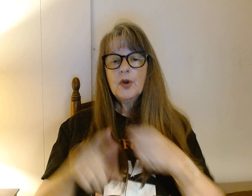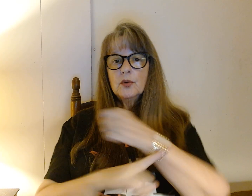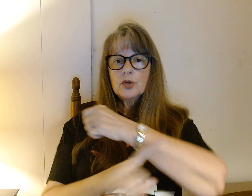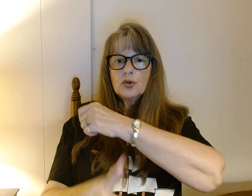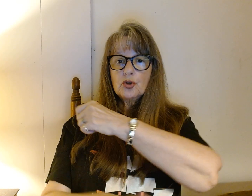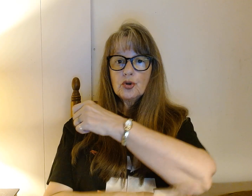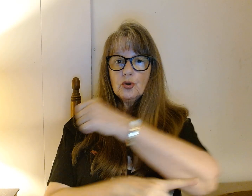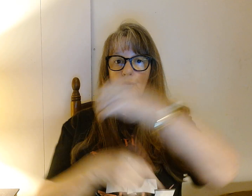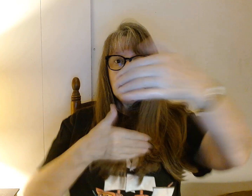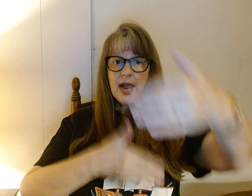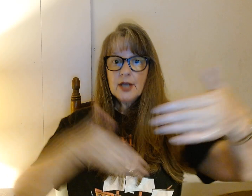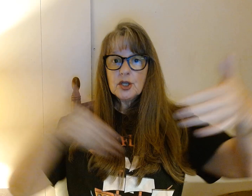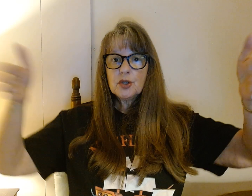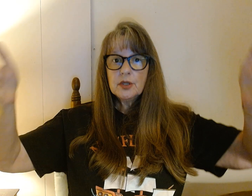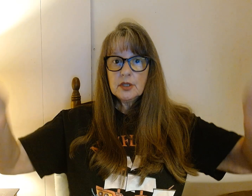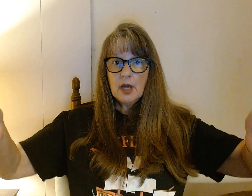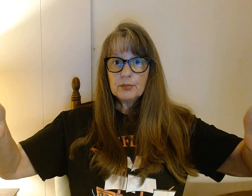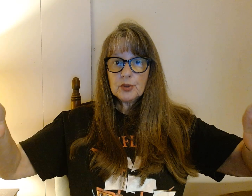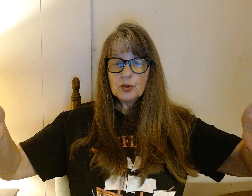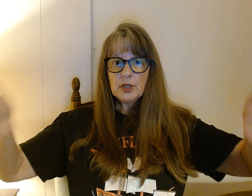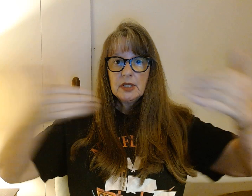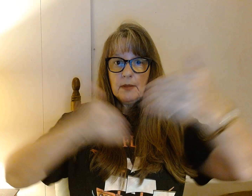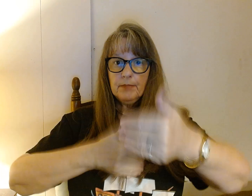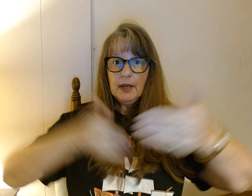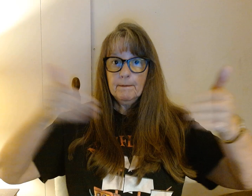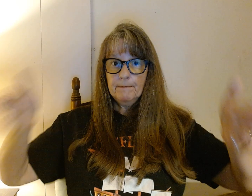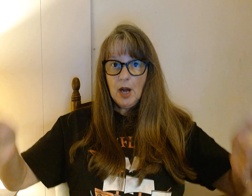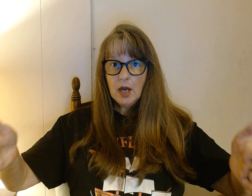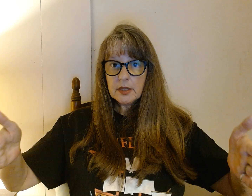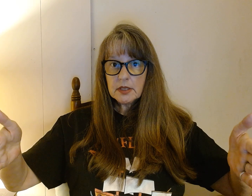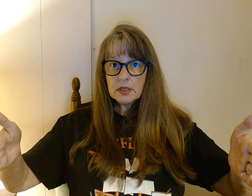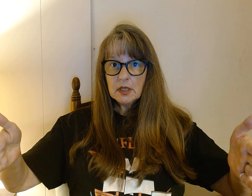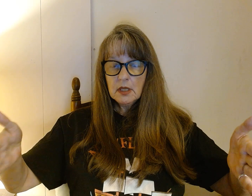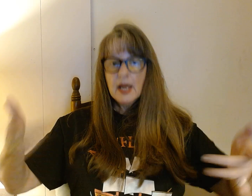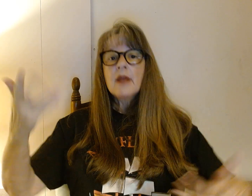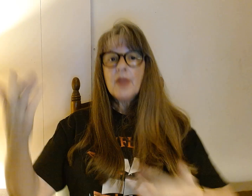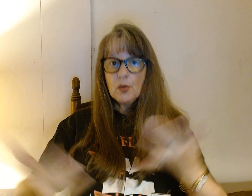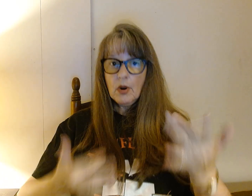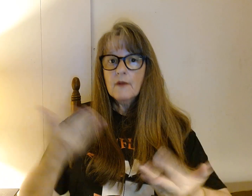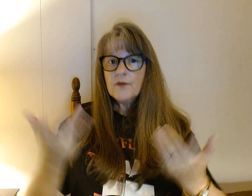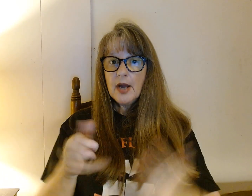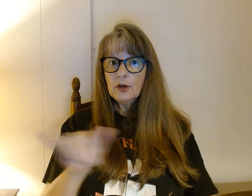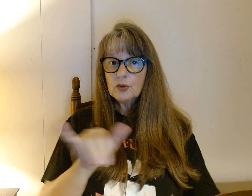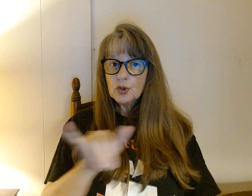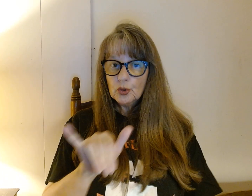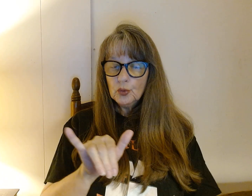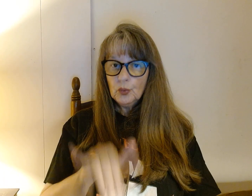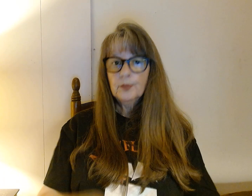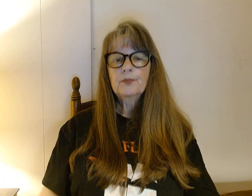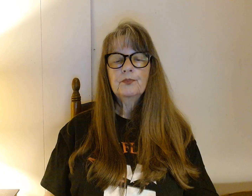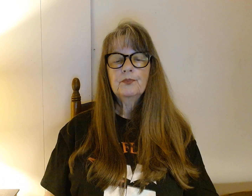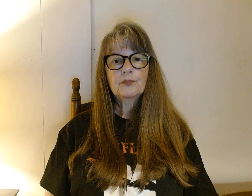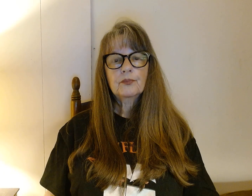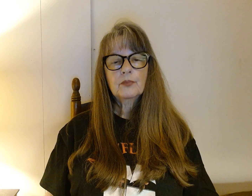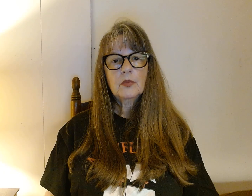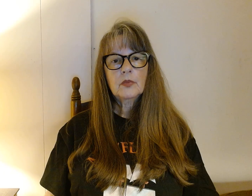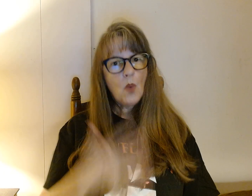those trash dumpsters and it's a big box. They were on fire too.